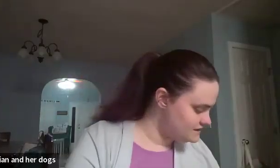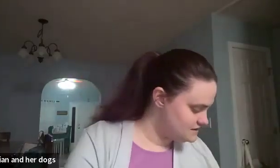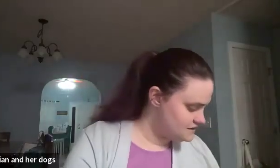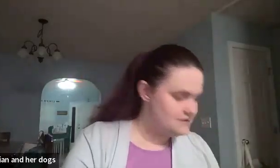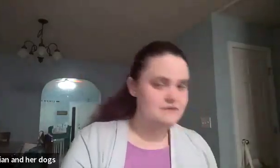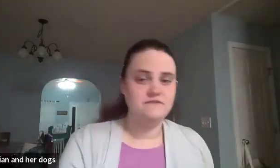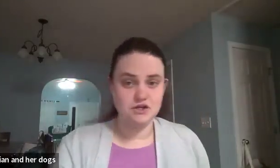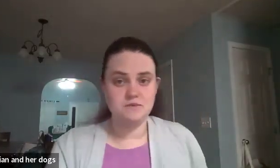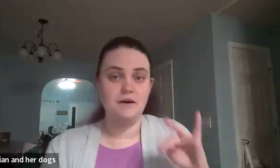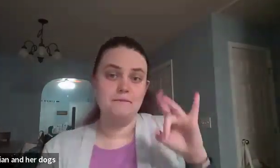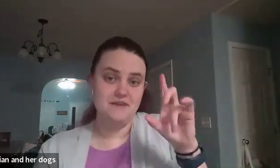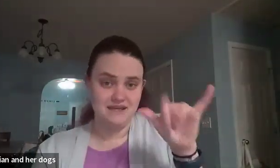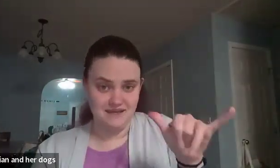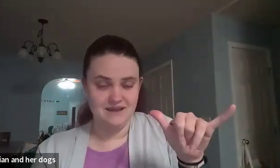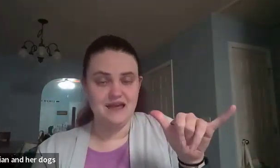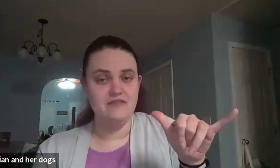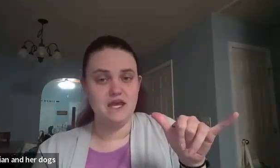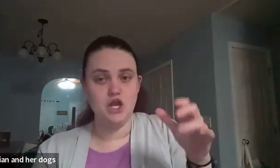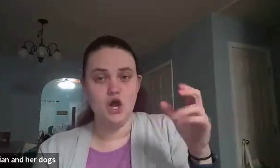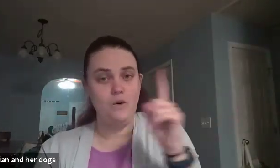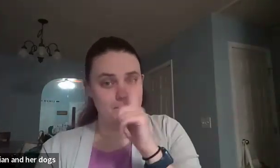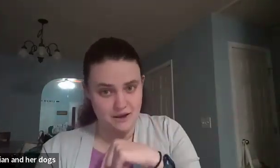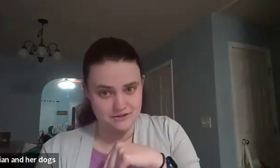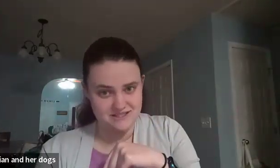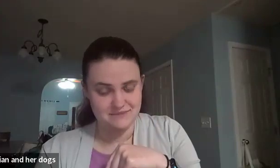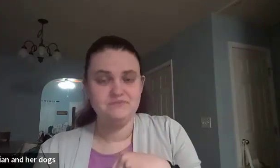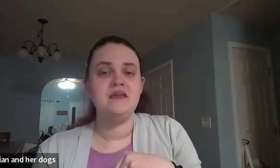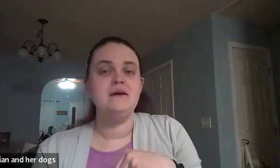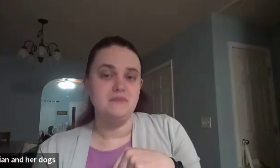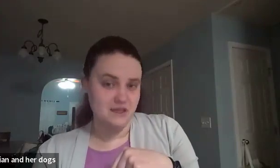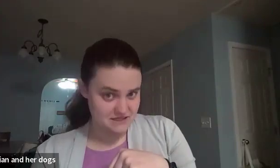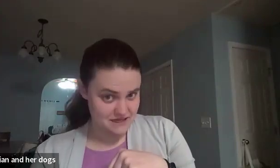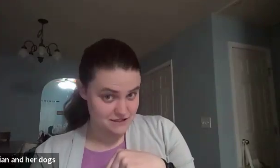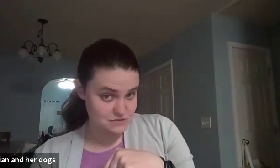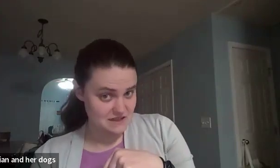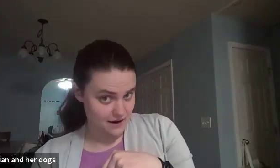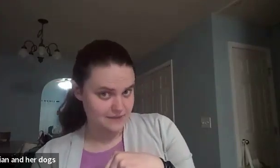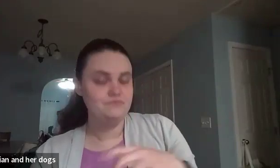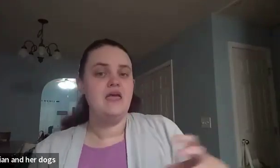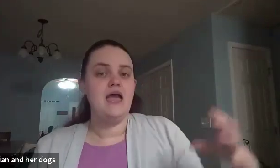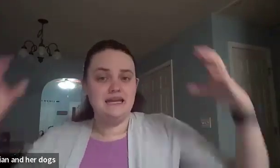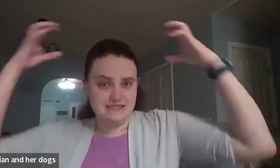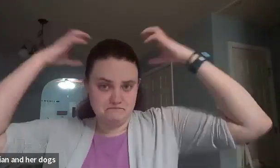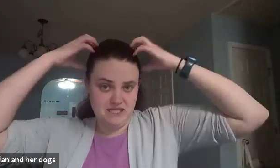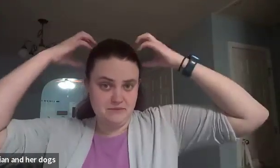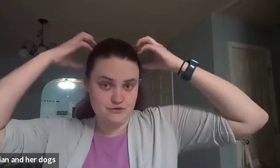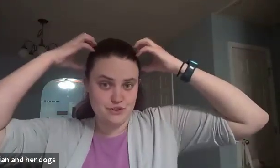not fingerspell Mickey and then go mouse. Mickey Mouse has its own sign and it's Mickey